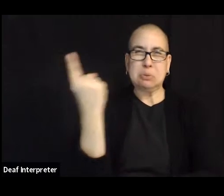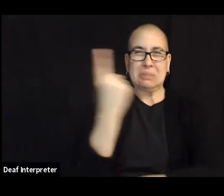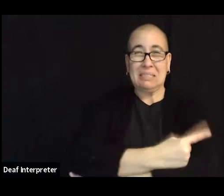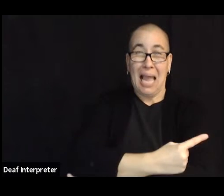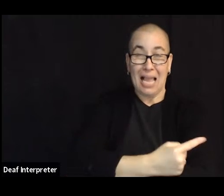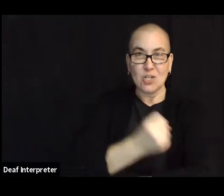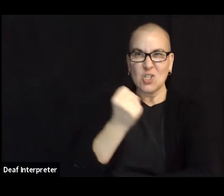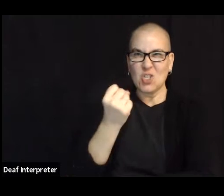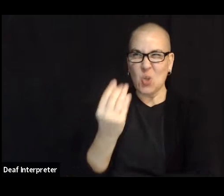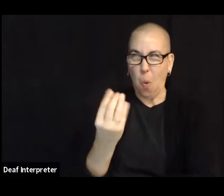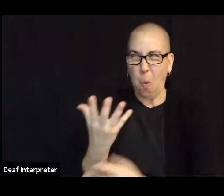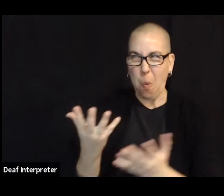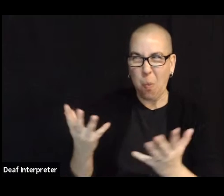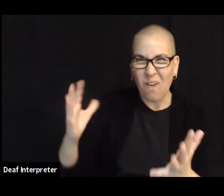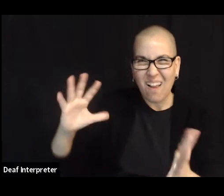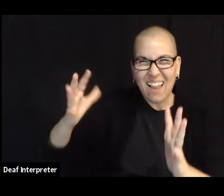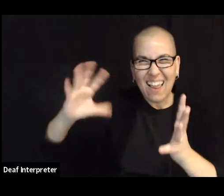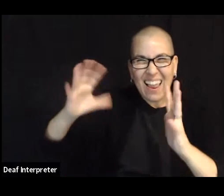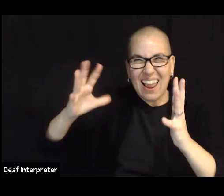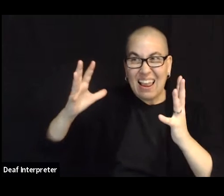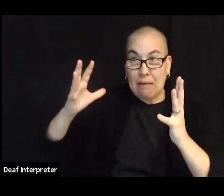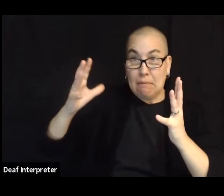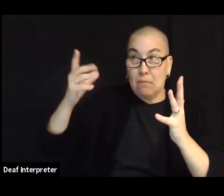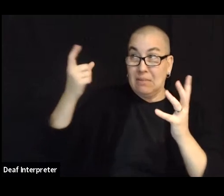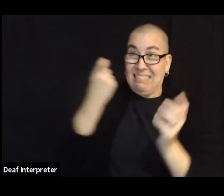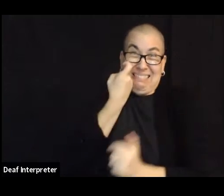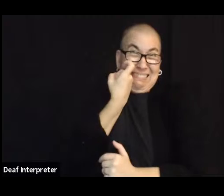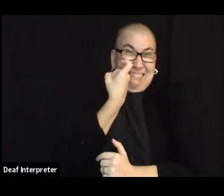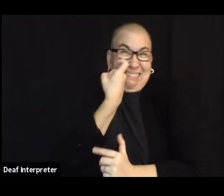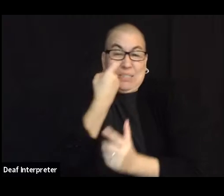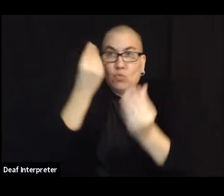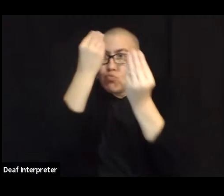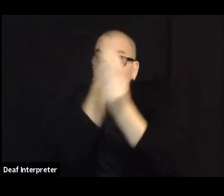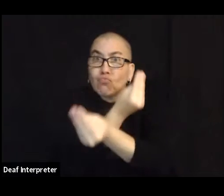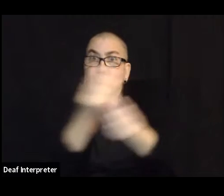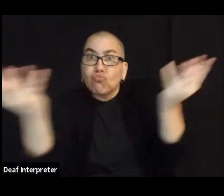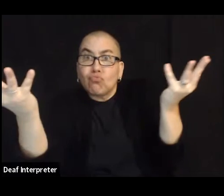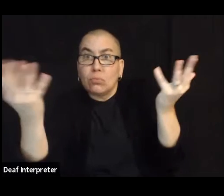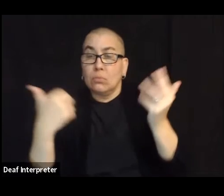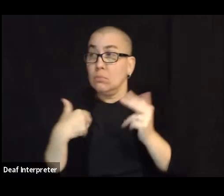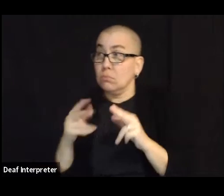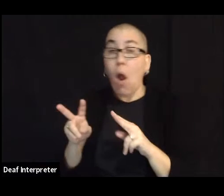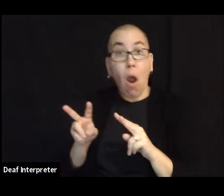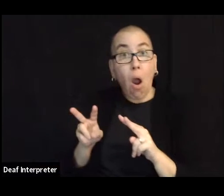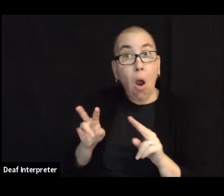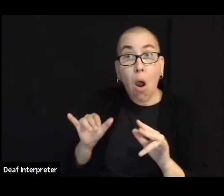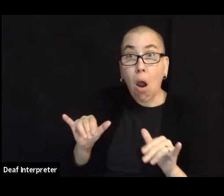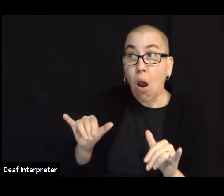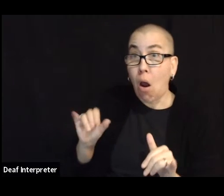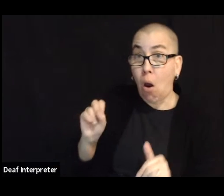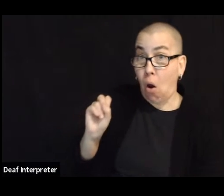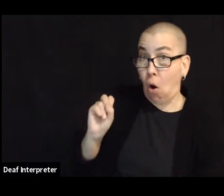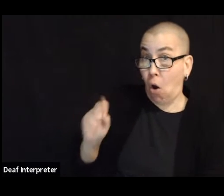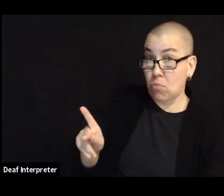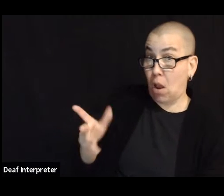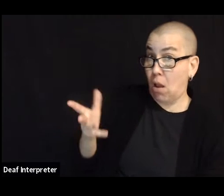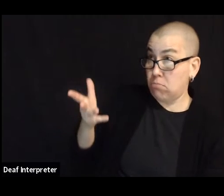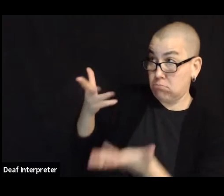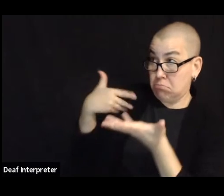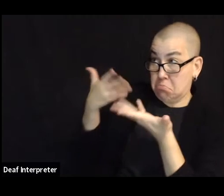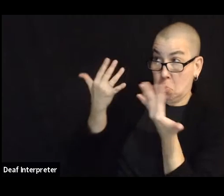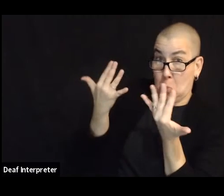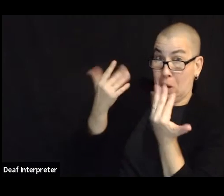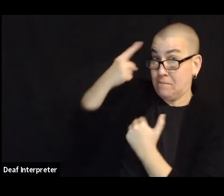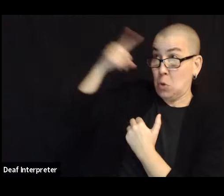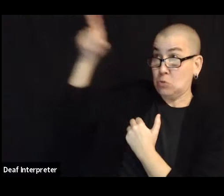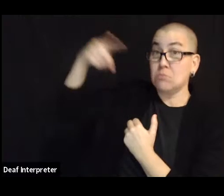Minnesota until late next week, some of them. So it's important to realize that we have not gotten any new doses. So for the